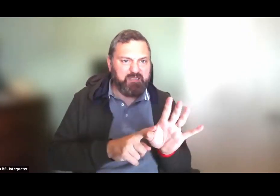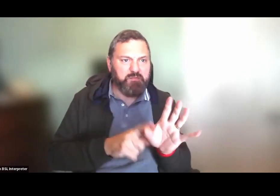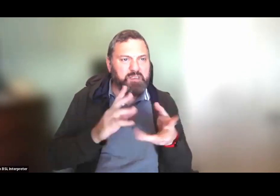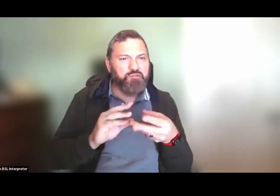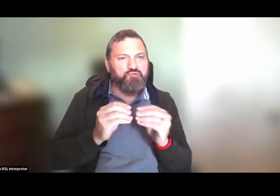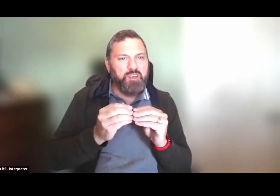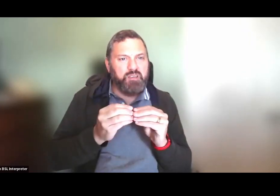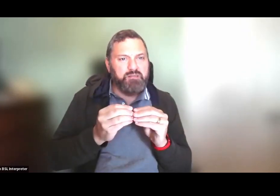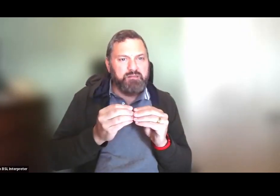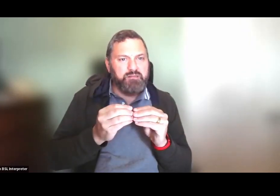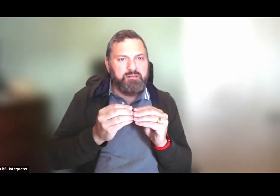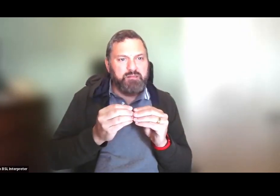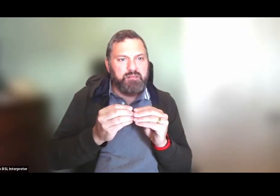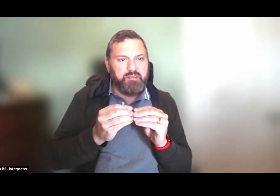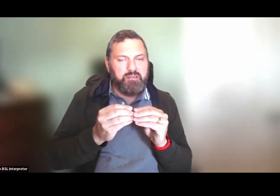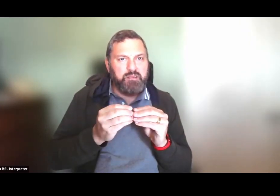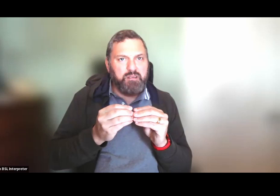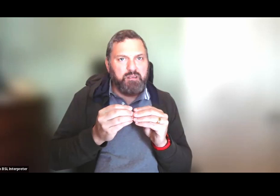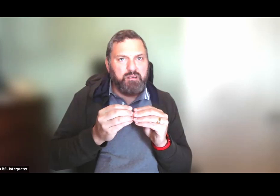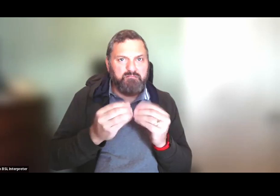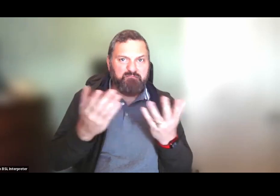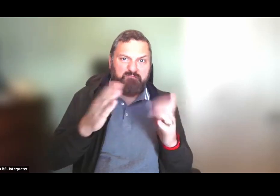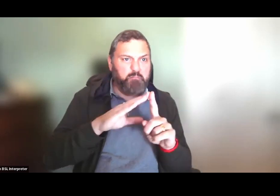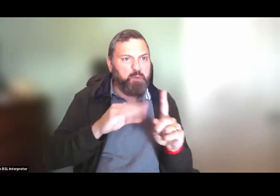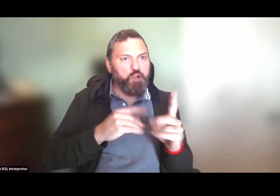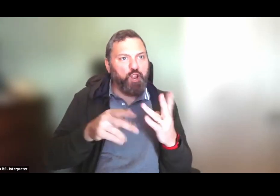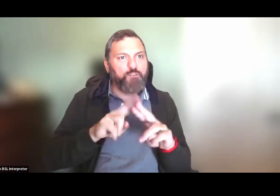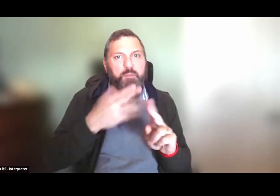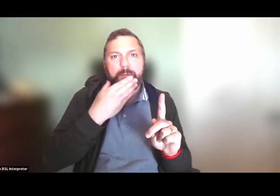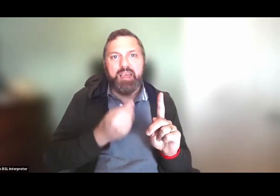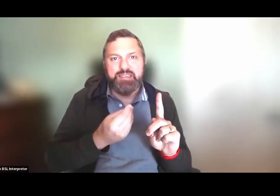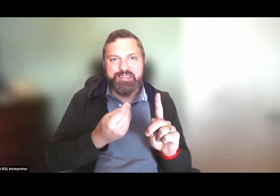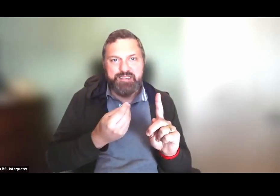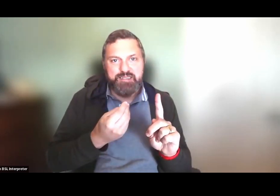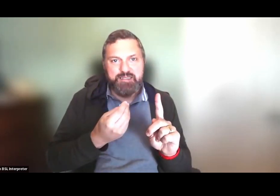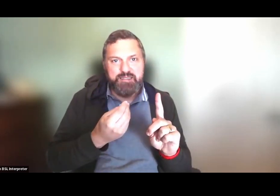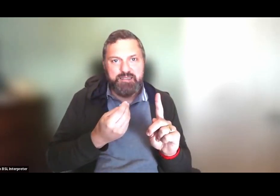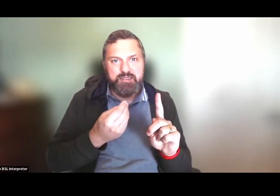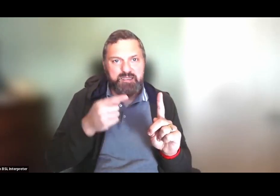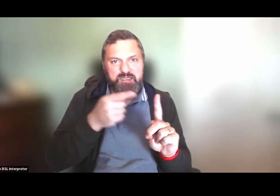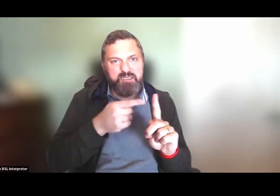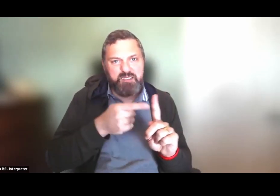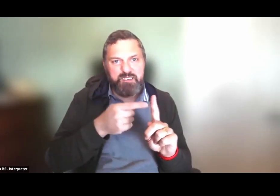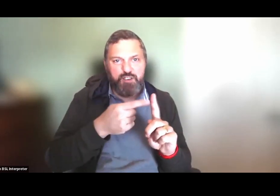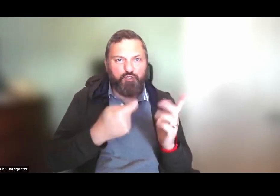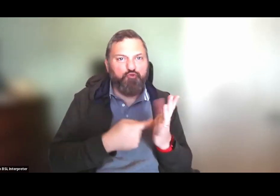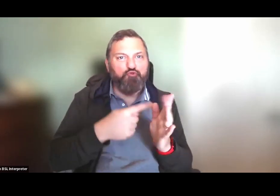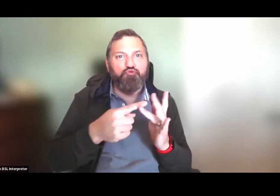of humanity, a model of man at the heart of economic theory, who's ended up being called rational economic